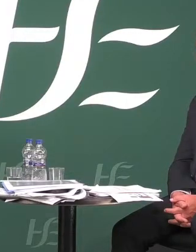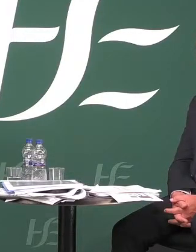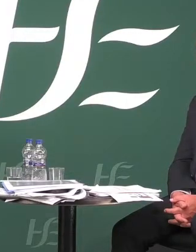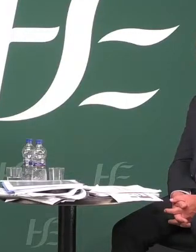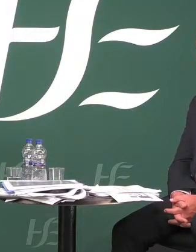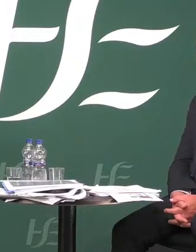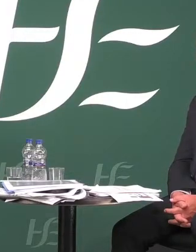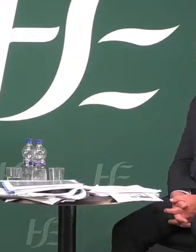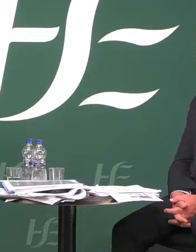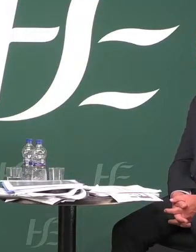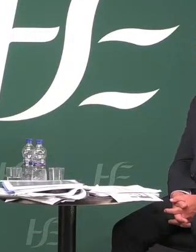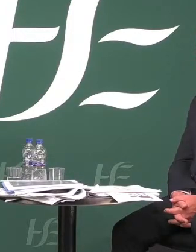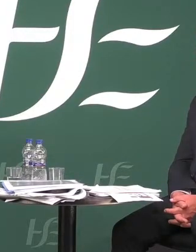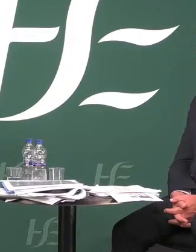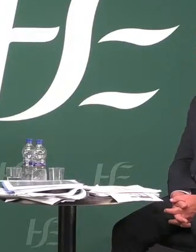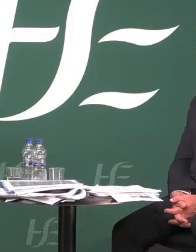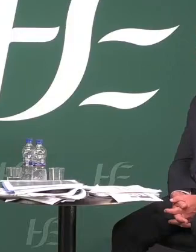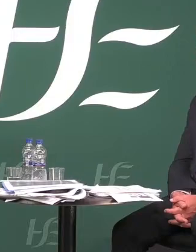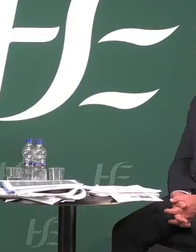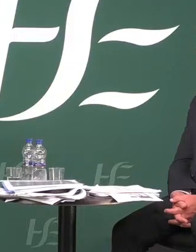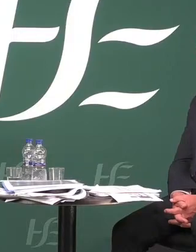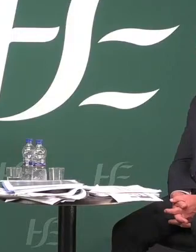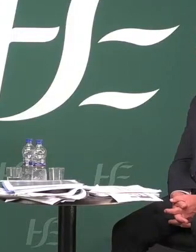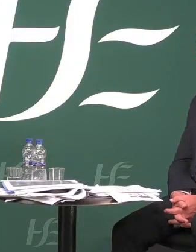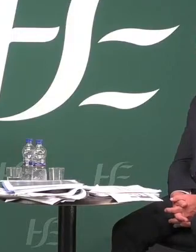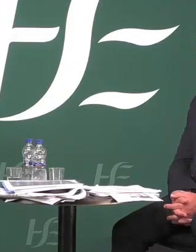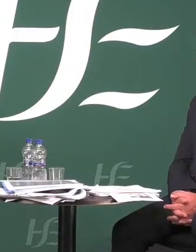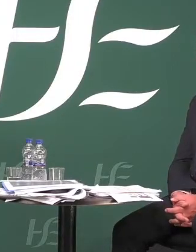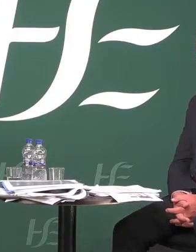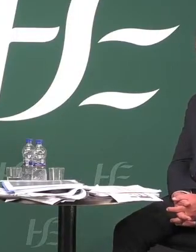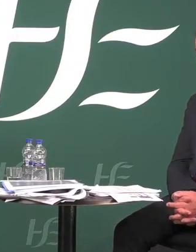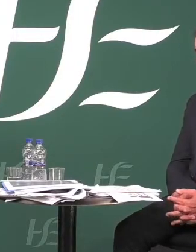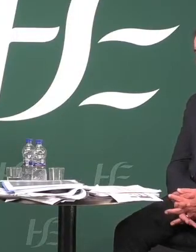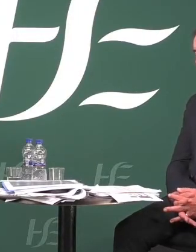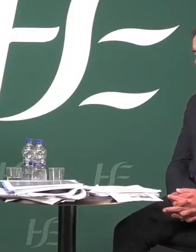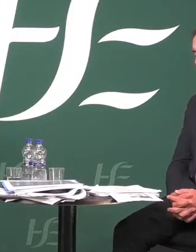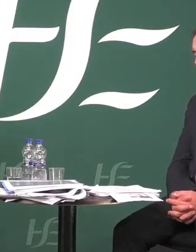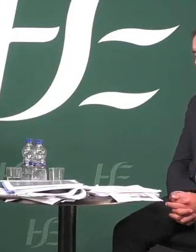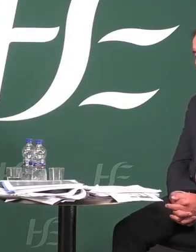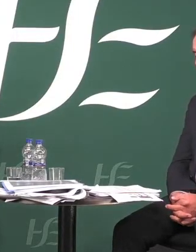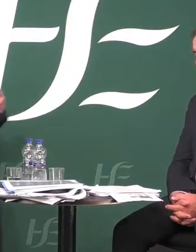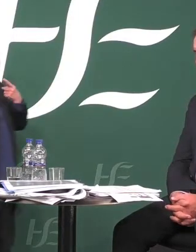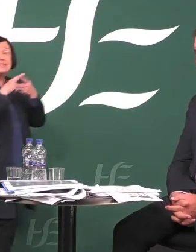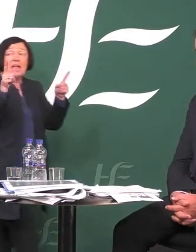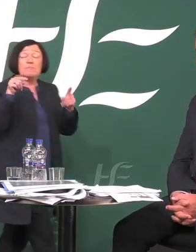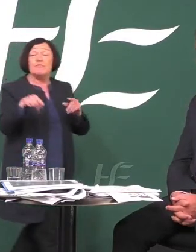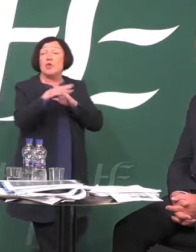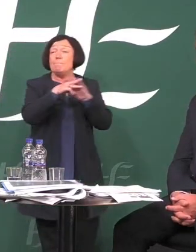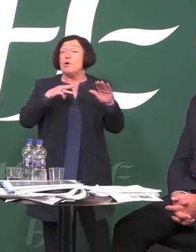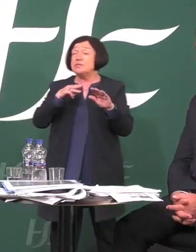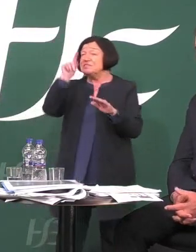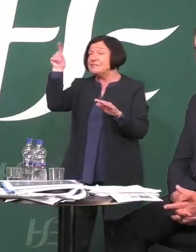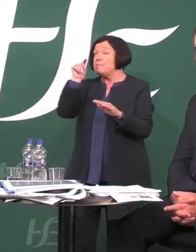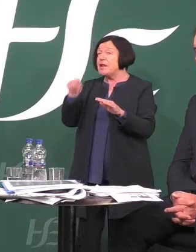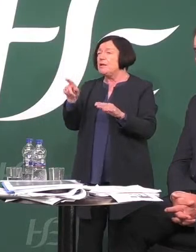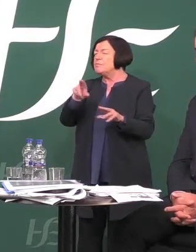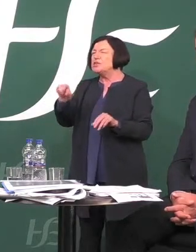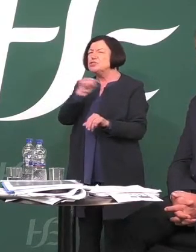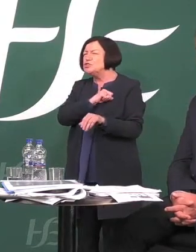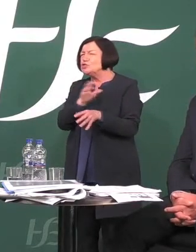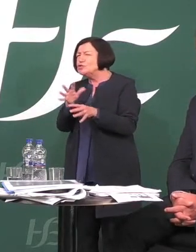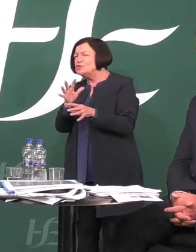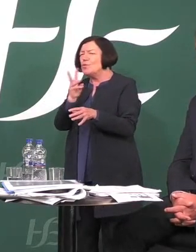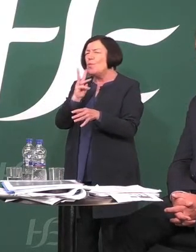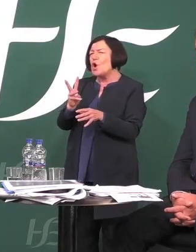debate at the minute about whether we should be doing it at all? I think what their statement was for the month of September, I think it was. I'm not sure the exact